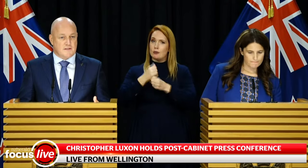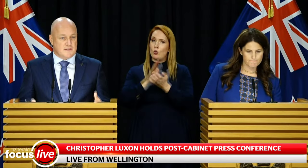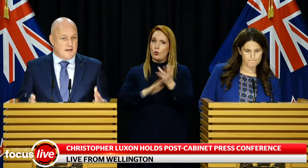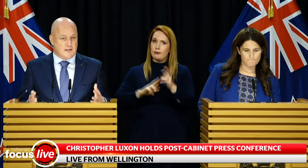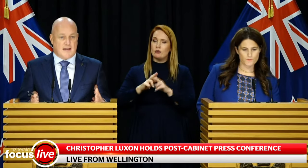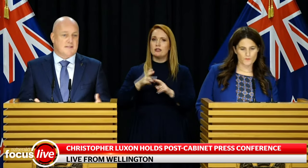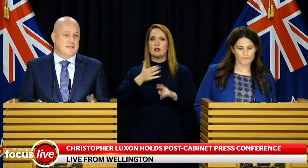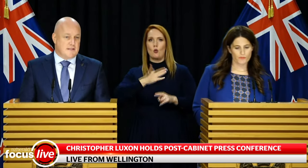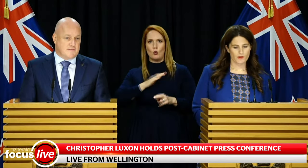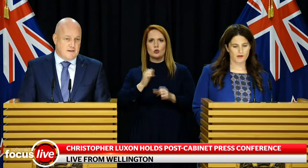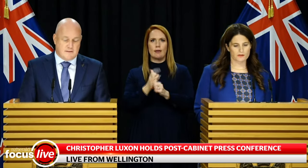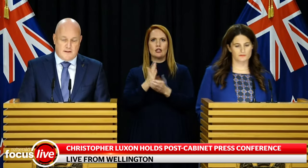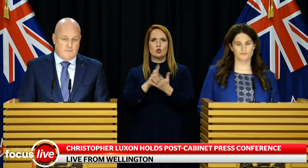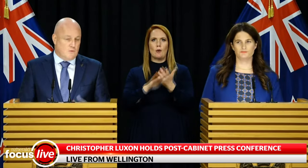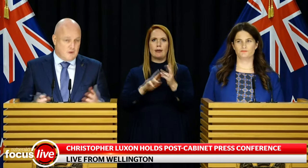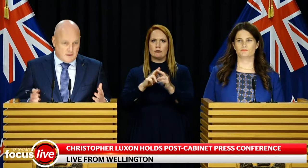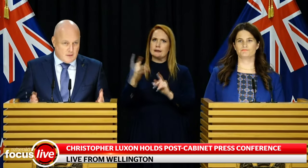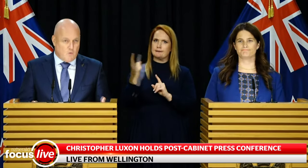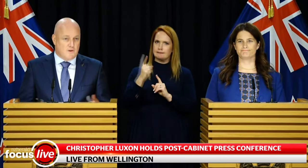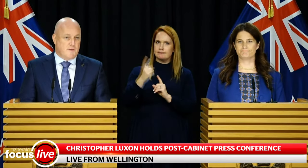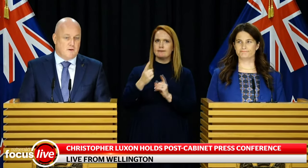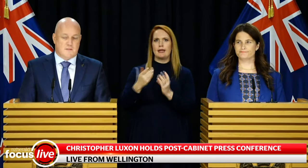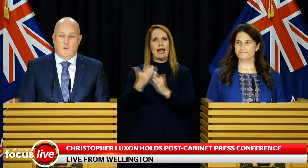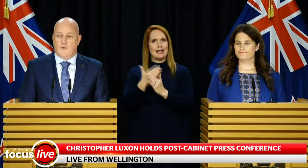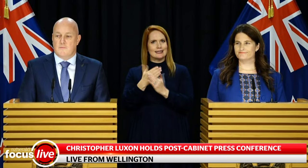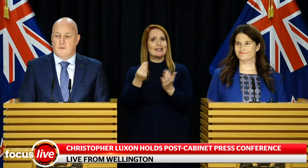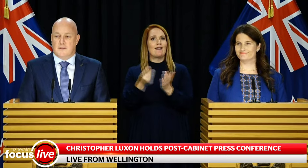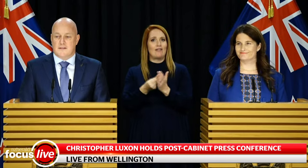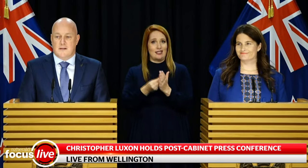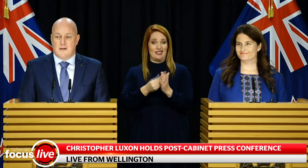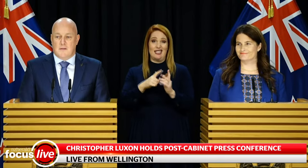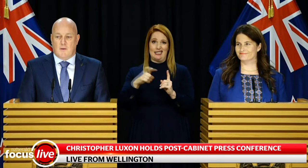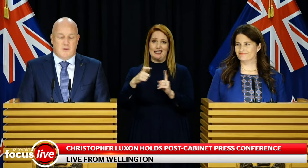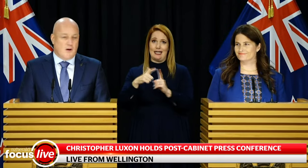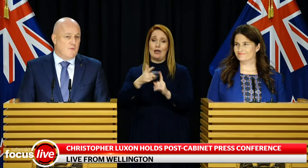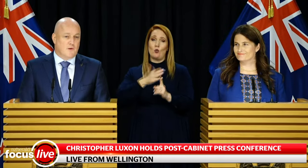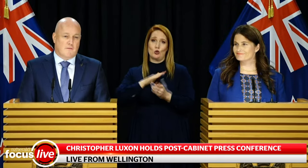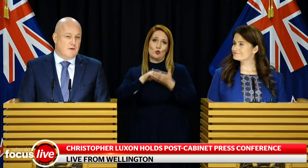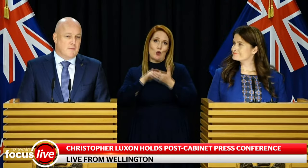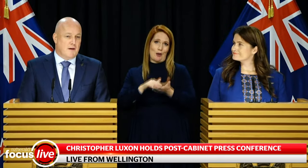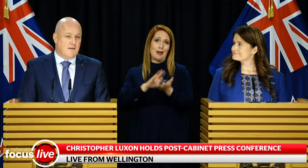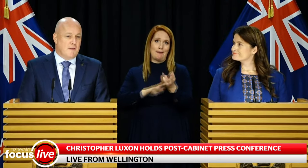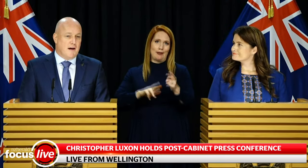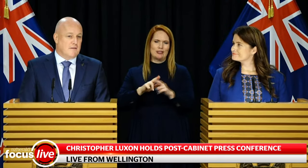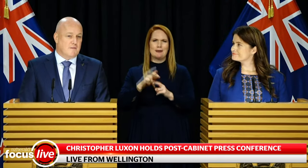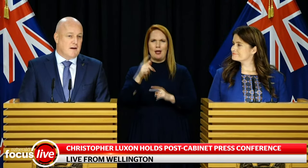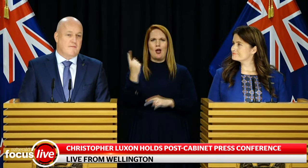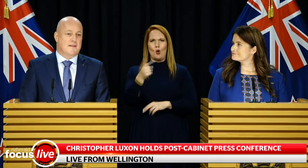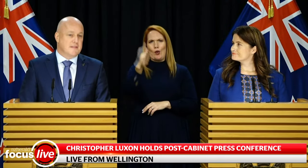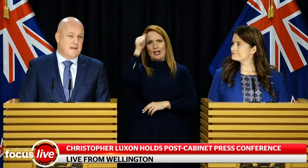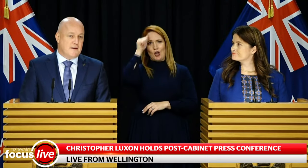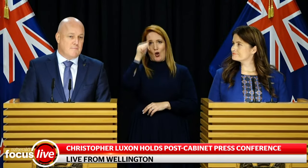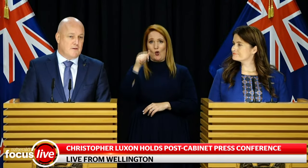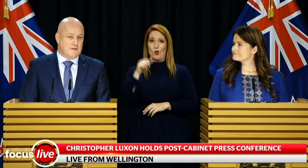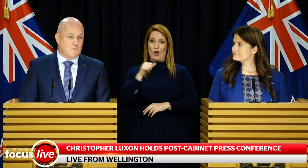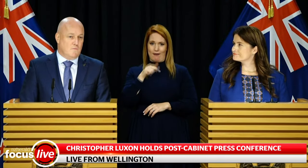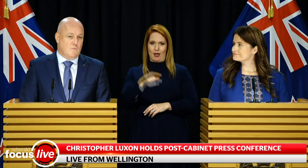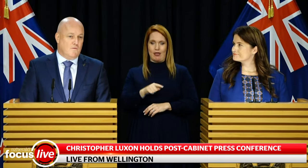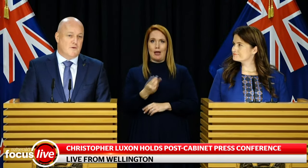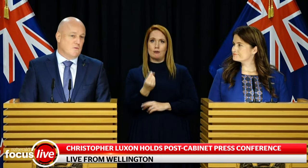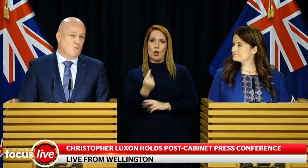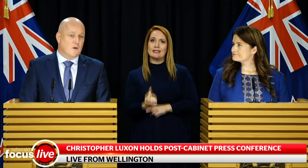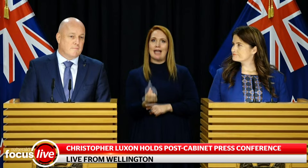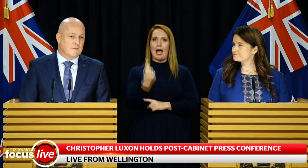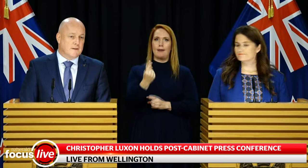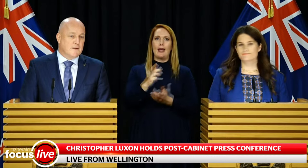their services and actually access these funds, and therefore they want to be able to support them doing this. But we know that we've got a very competitive market, and frankly, if they did that, parents